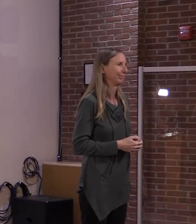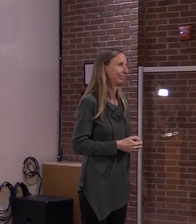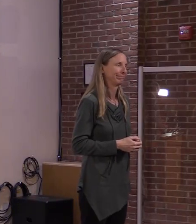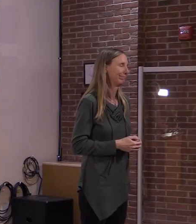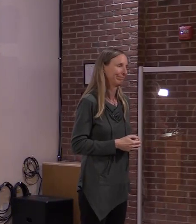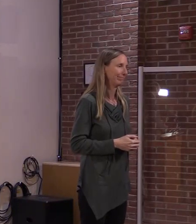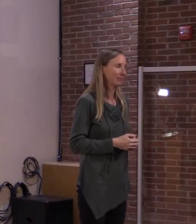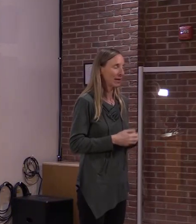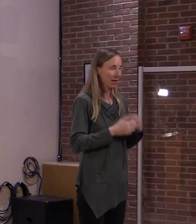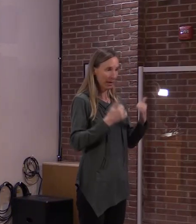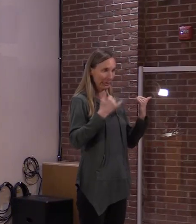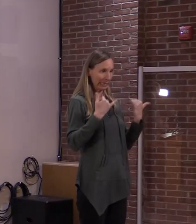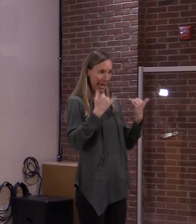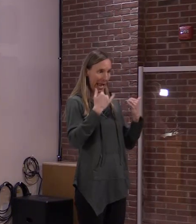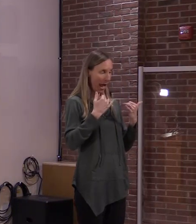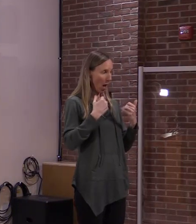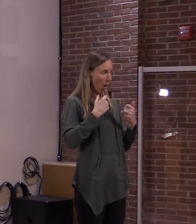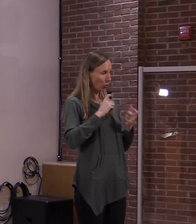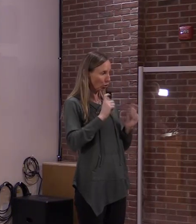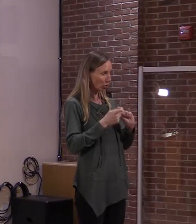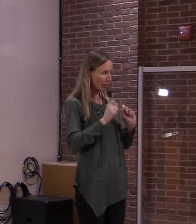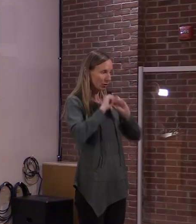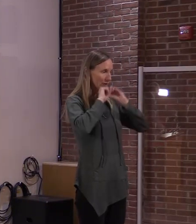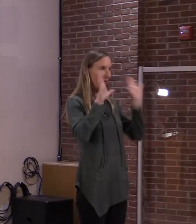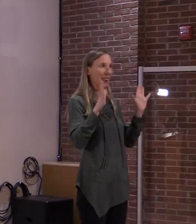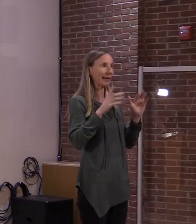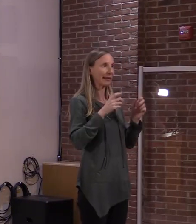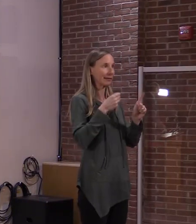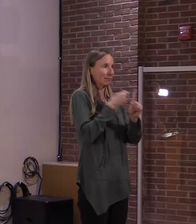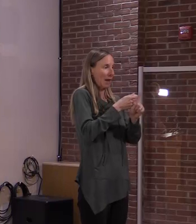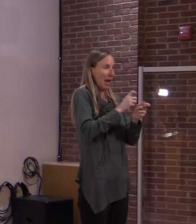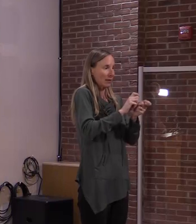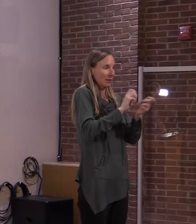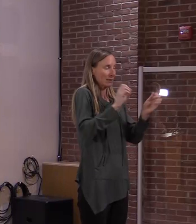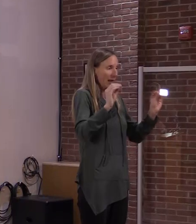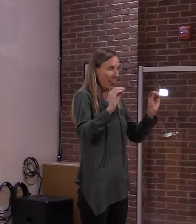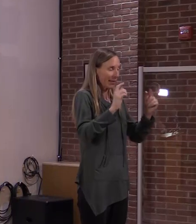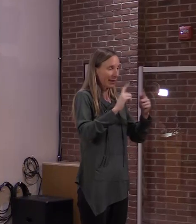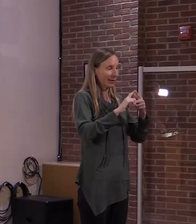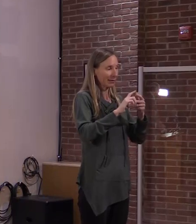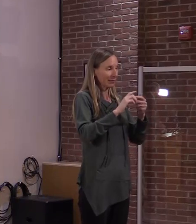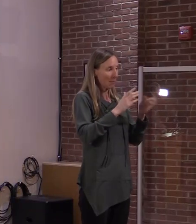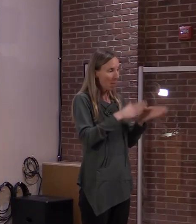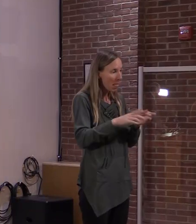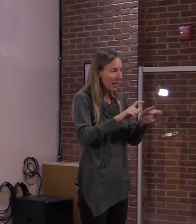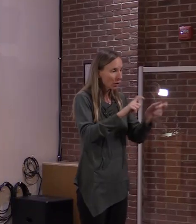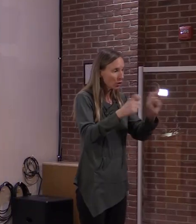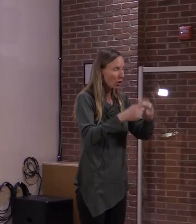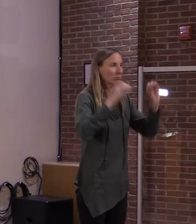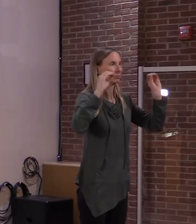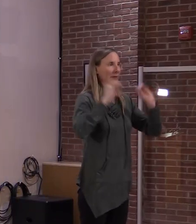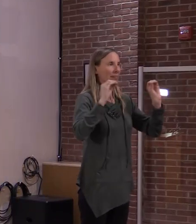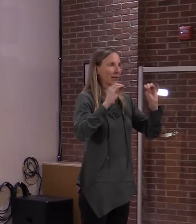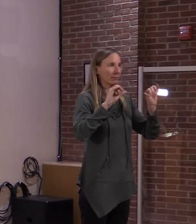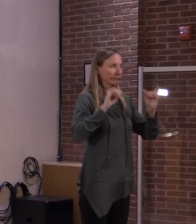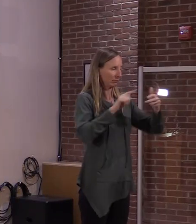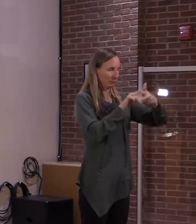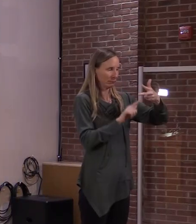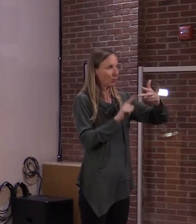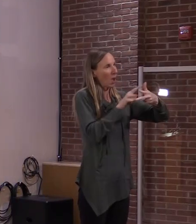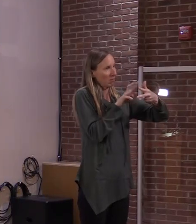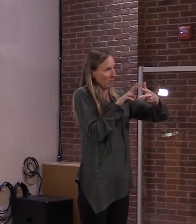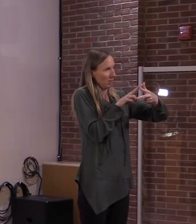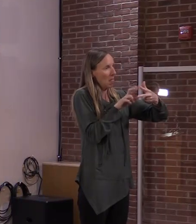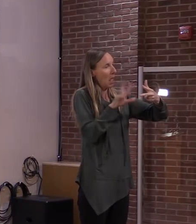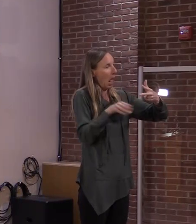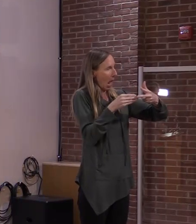immediate impact on any of our vaccination planning for the next couple months, from what I can see.